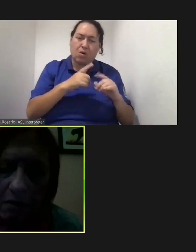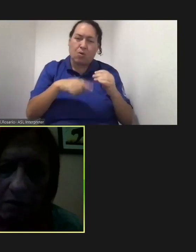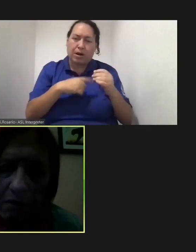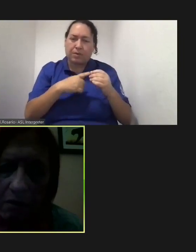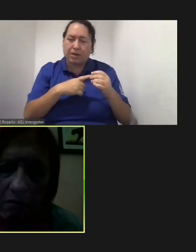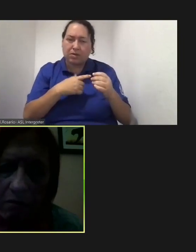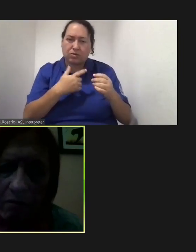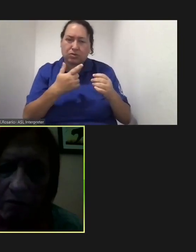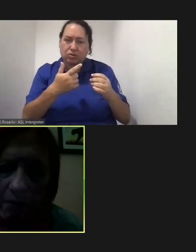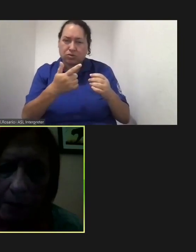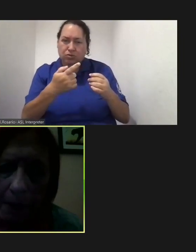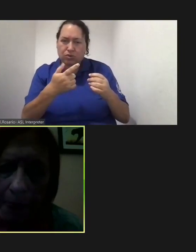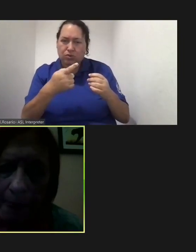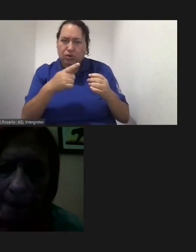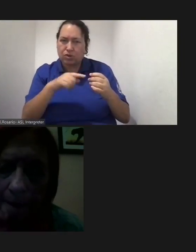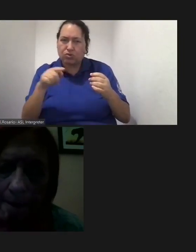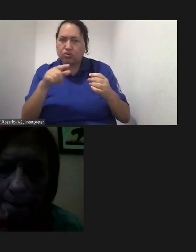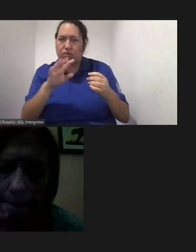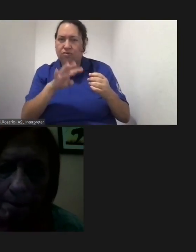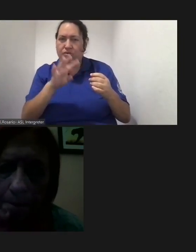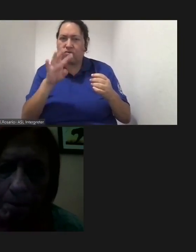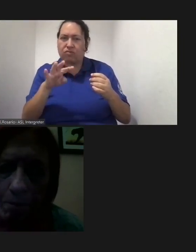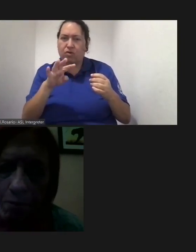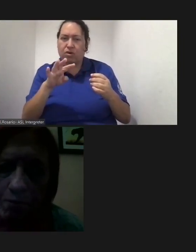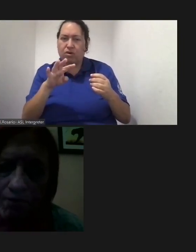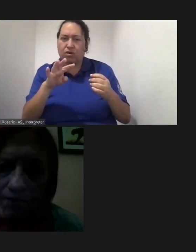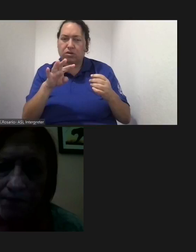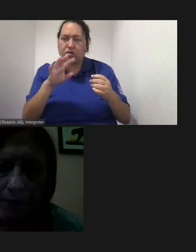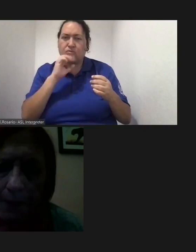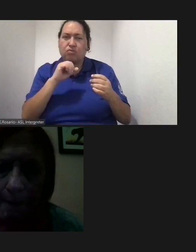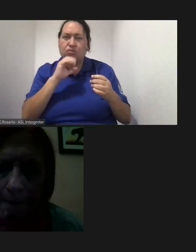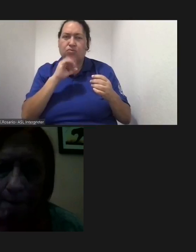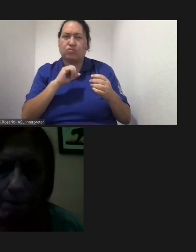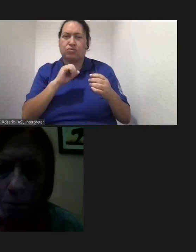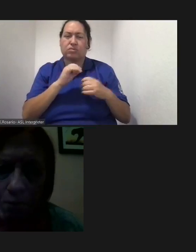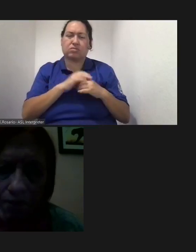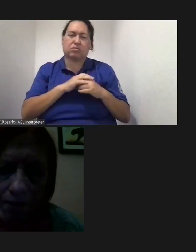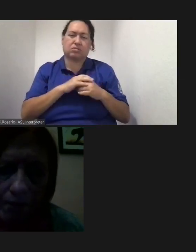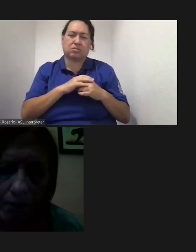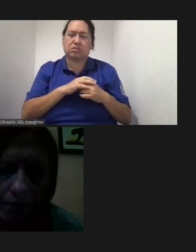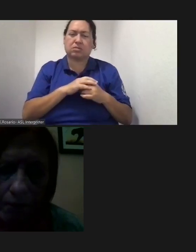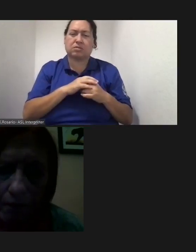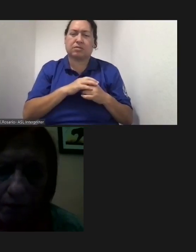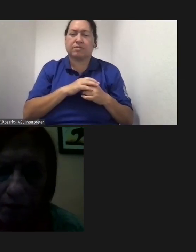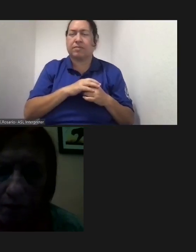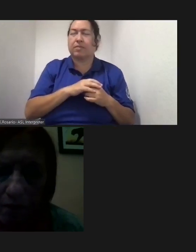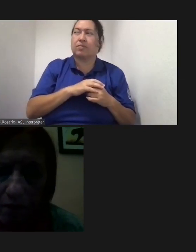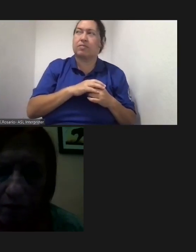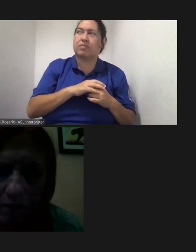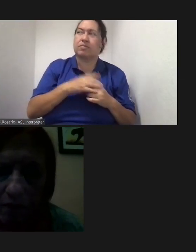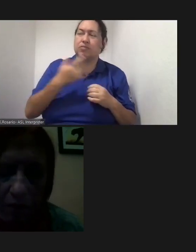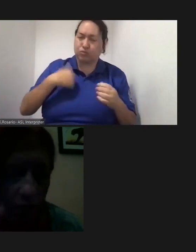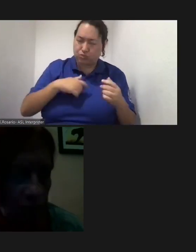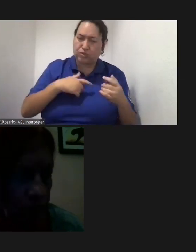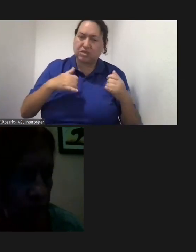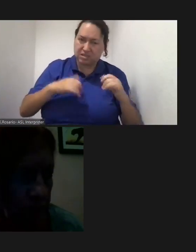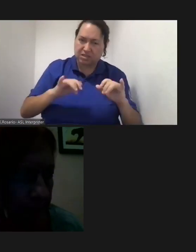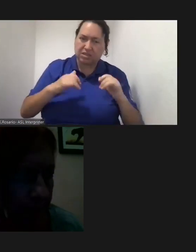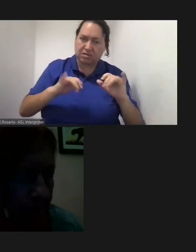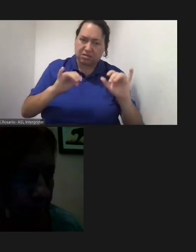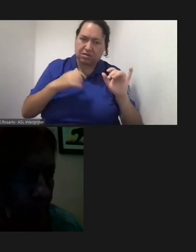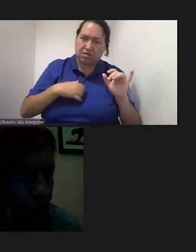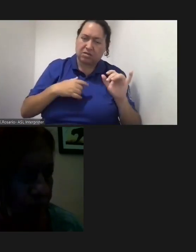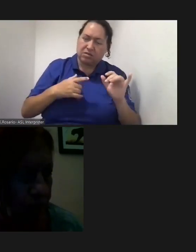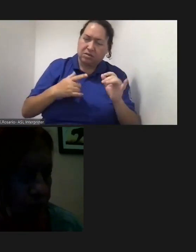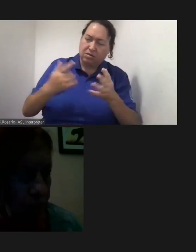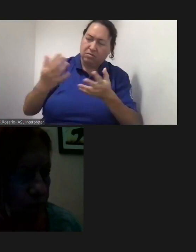44-year-olds? I'll go ahead and take that question. So one is that so we're still gathering the vaccination status of